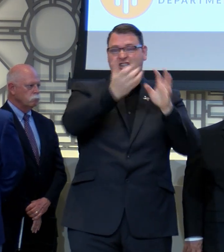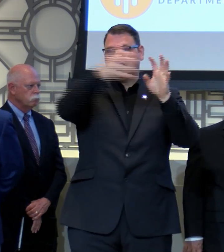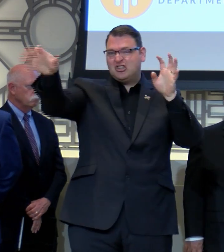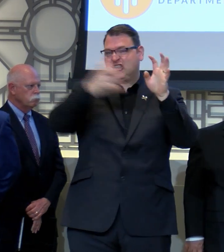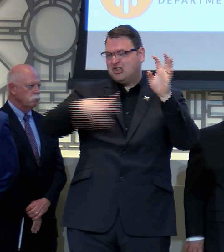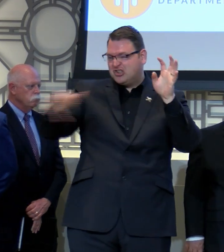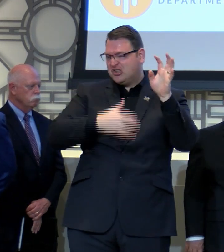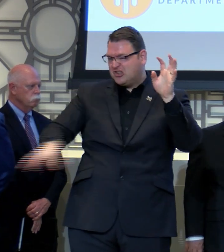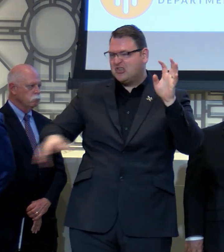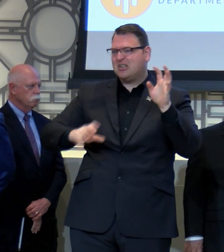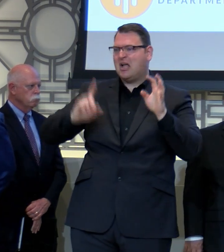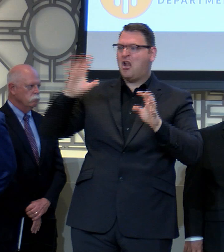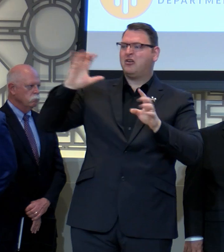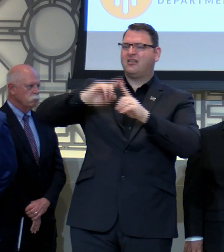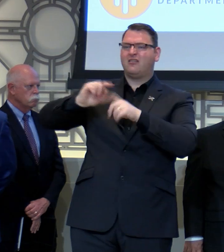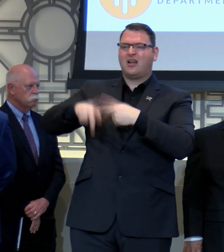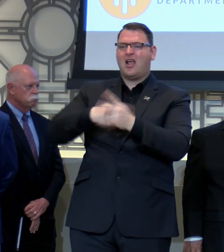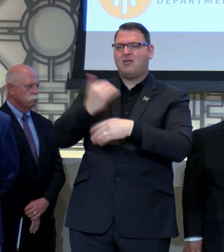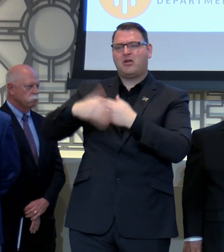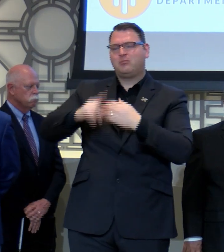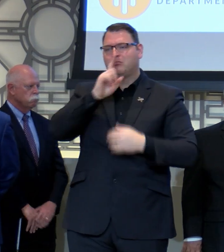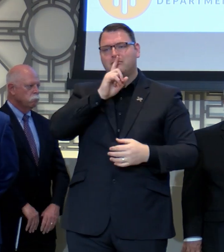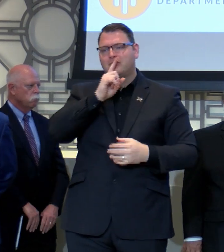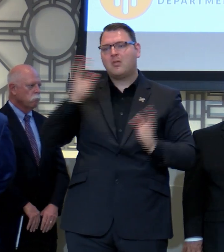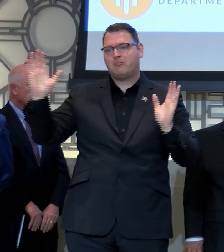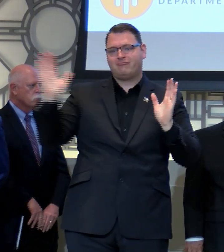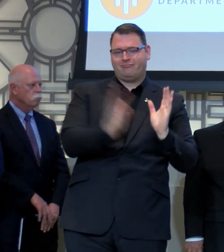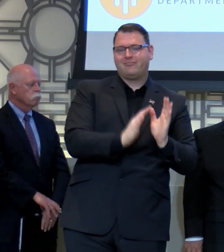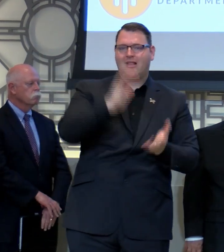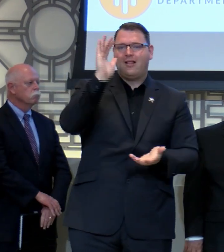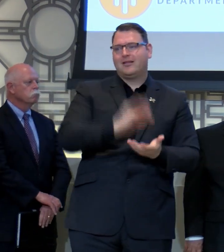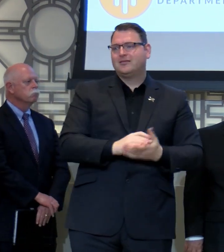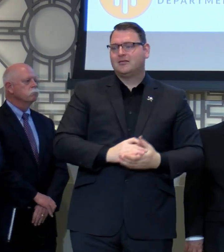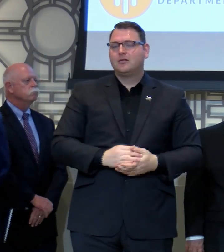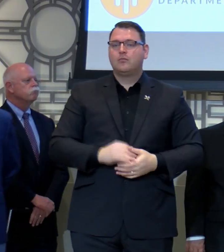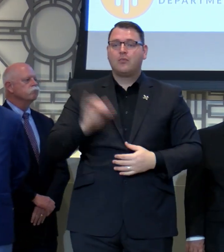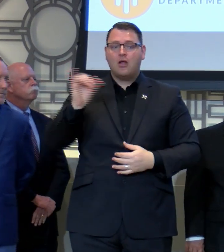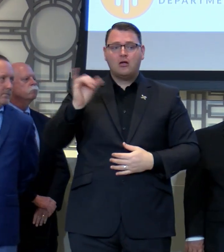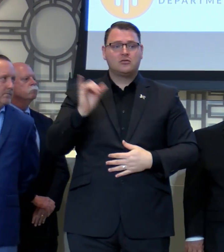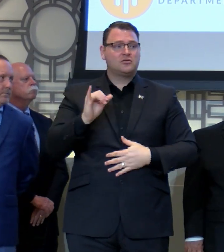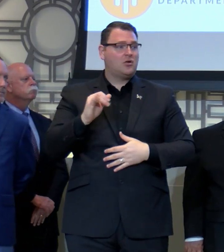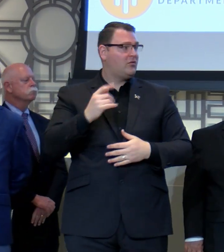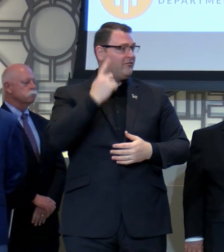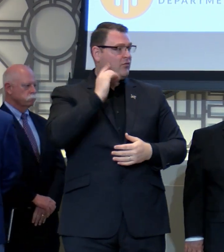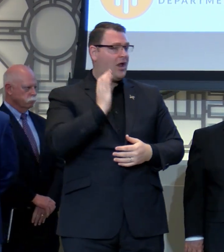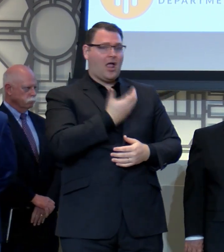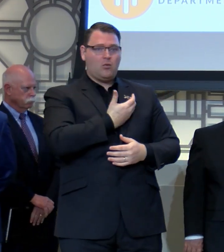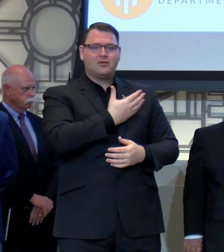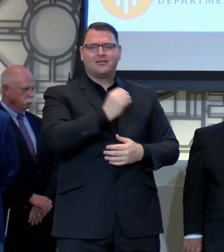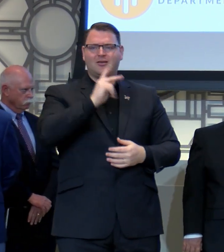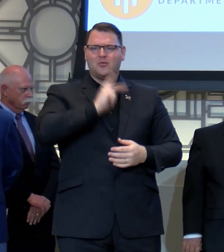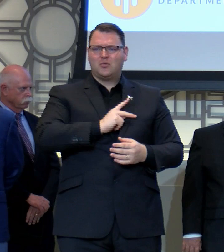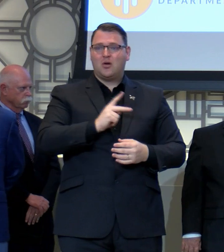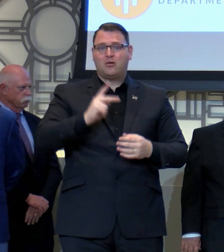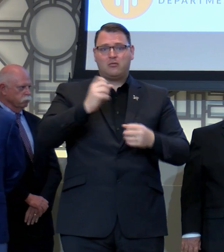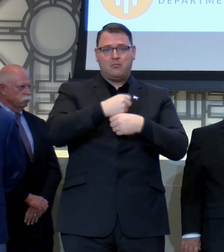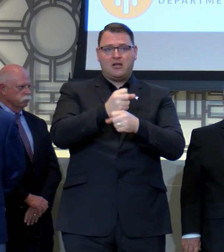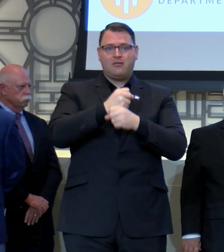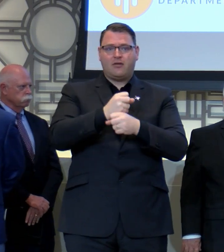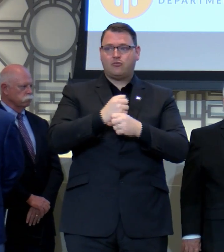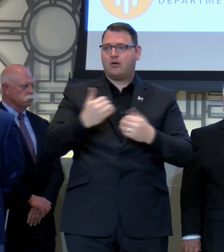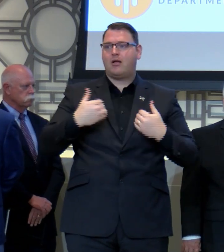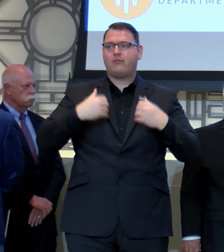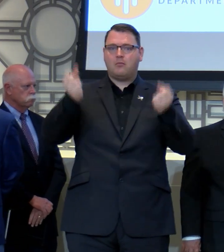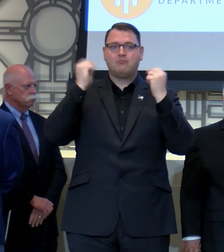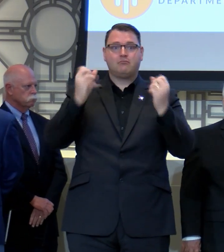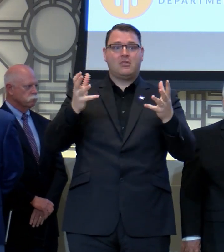manufacturer or from Joe or my own manufacturing facilities that we have, you have a big pipe. And there's only so much that can fit through the